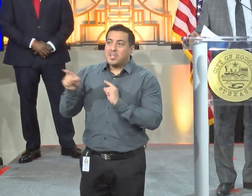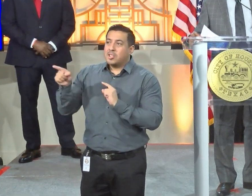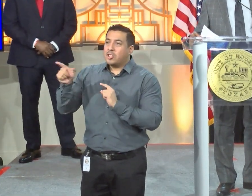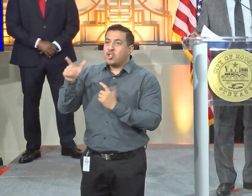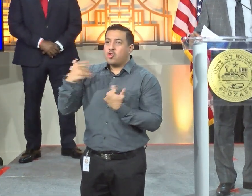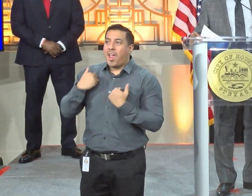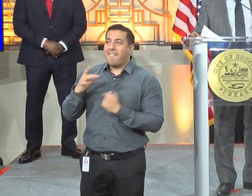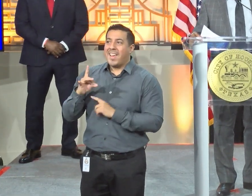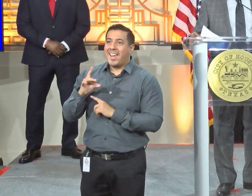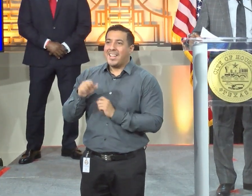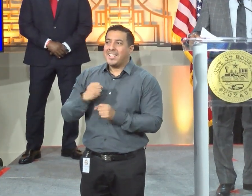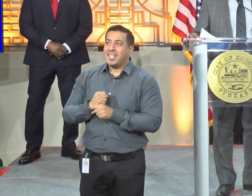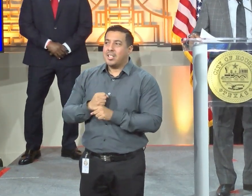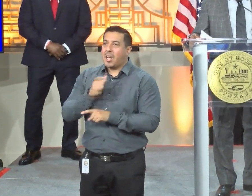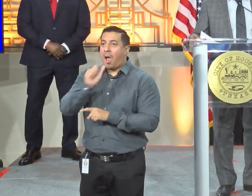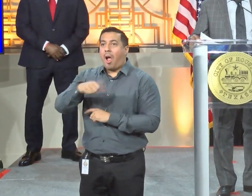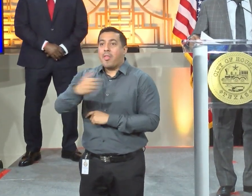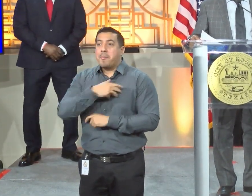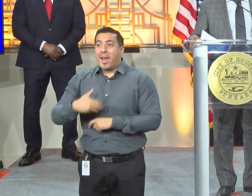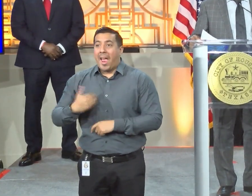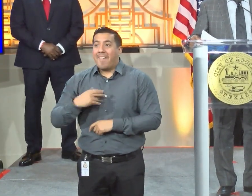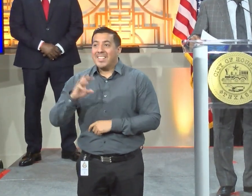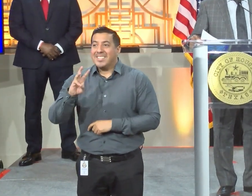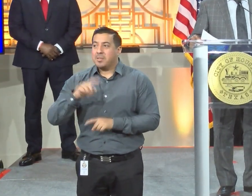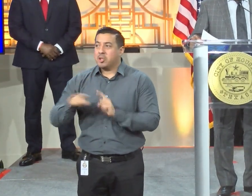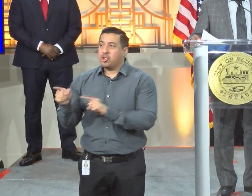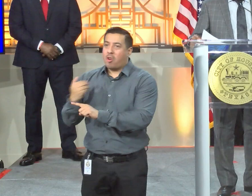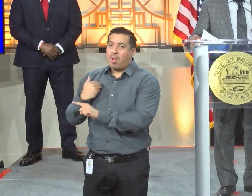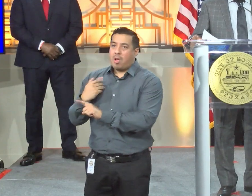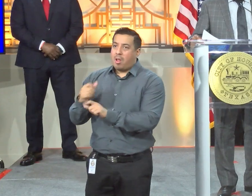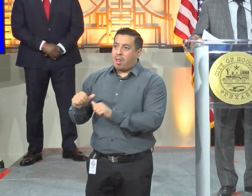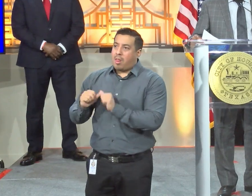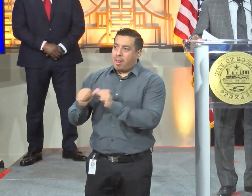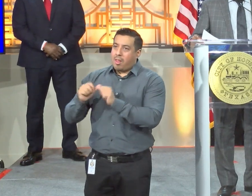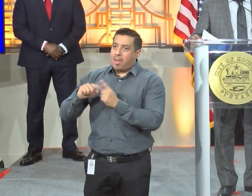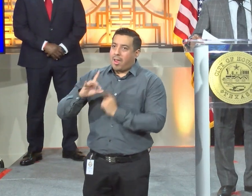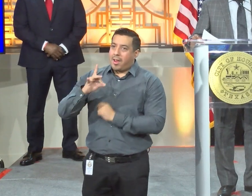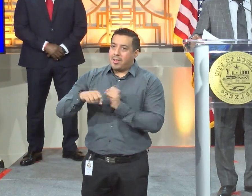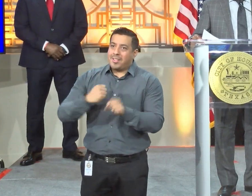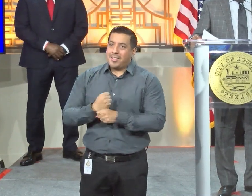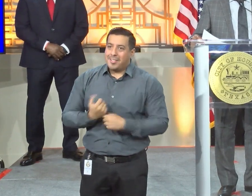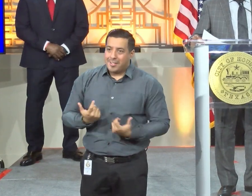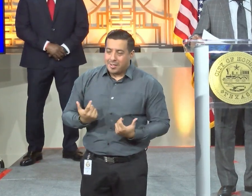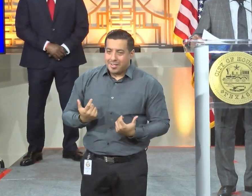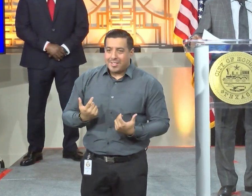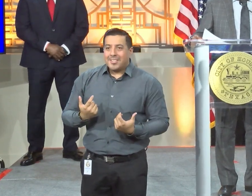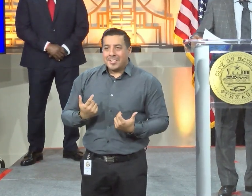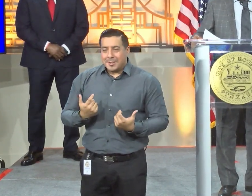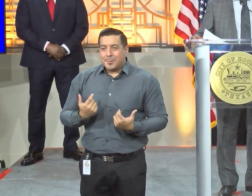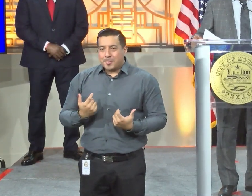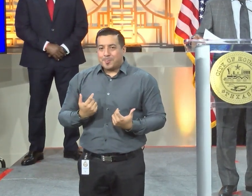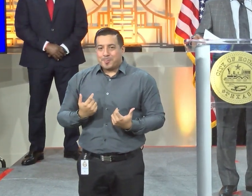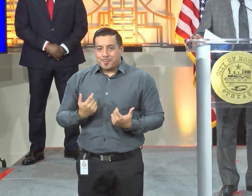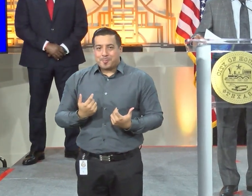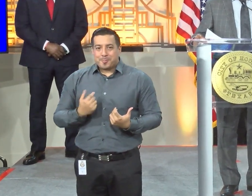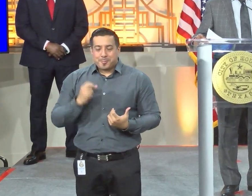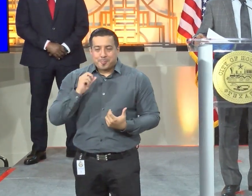like those other mayors with 6. And so I've given 5. I've